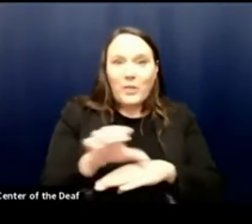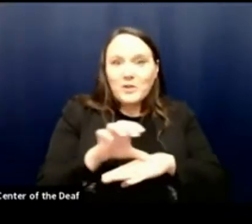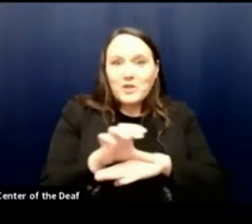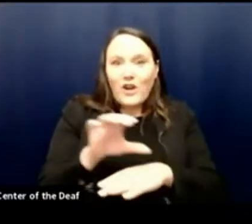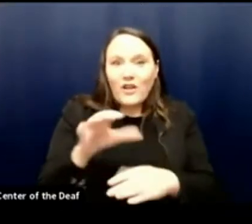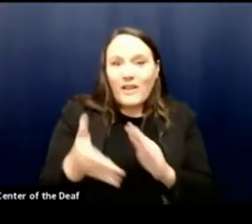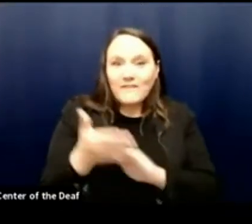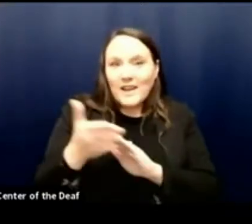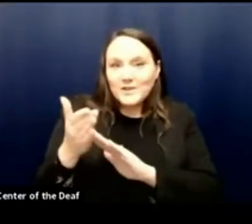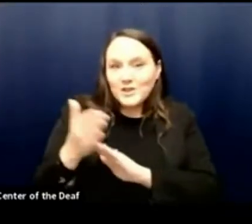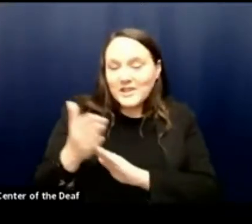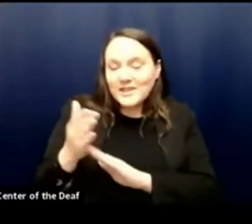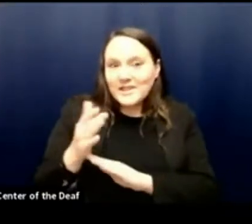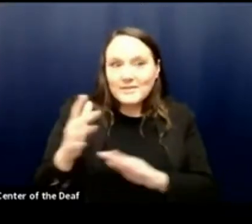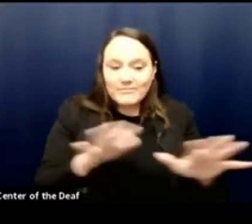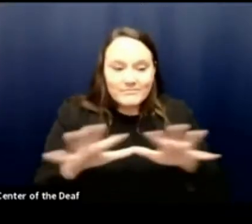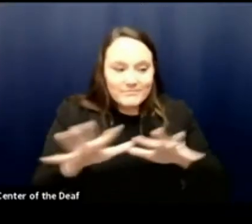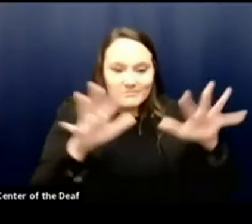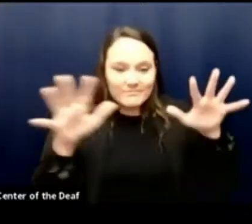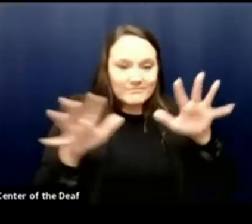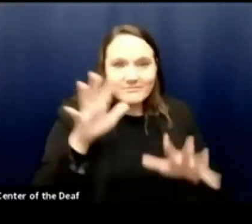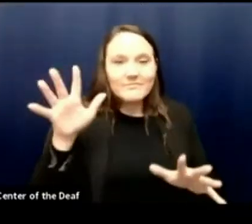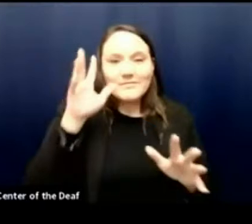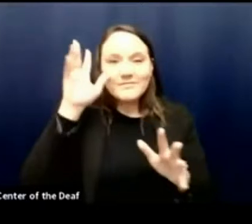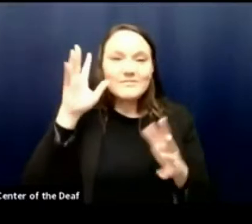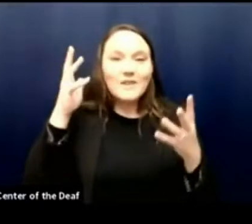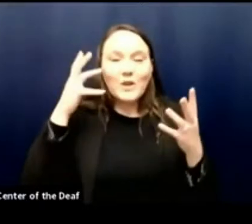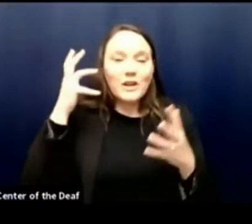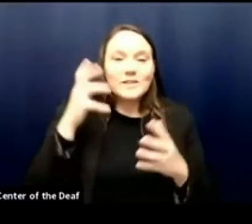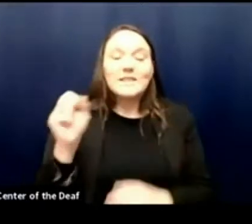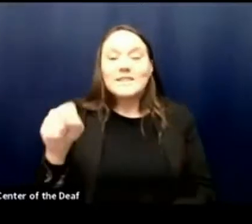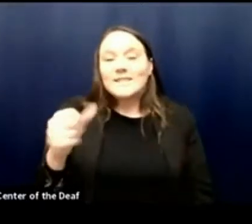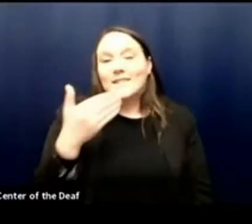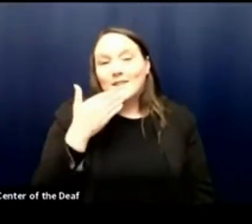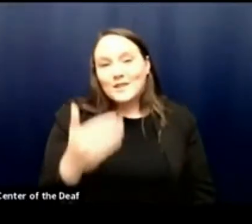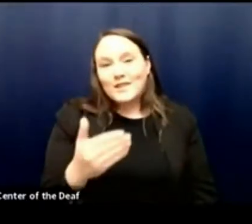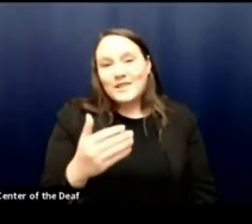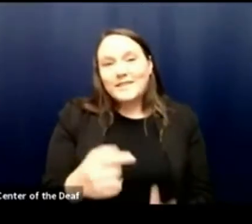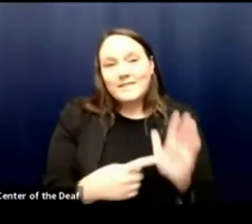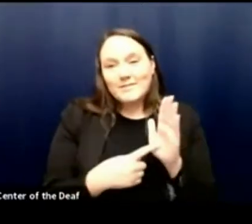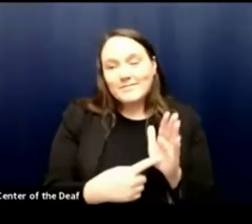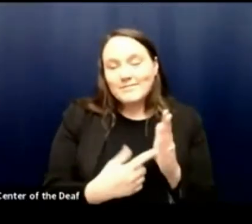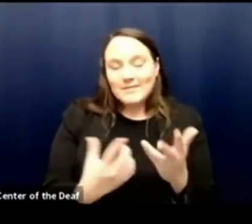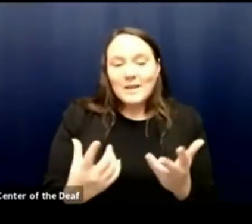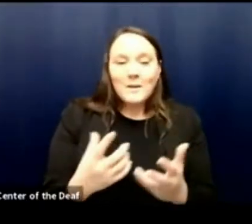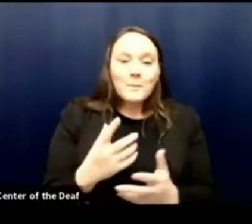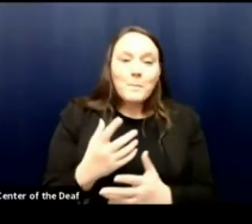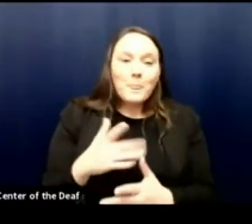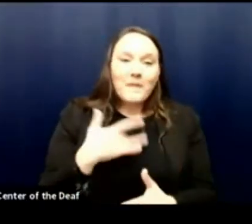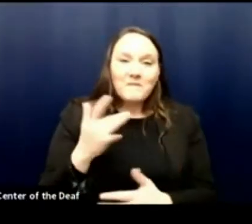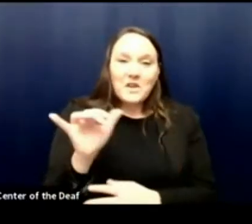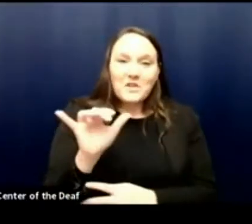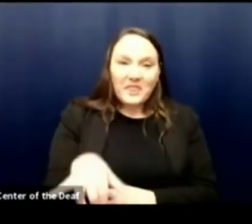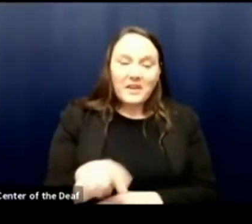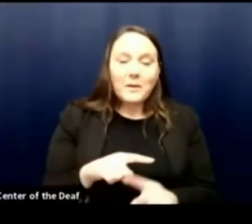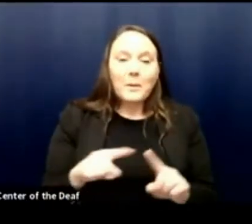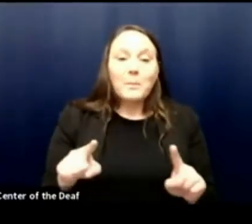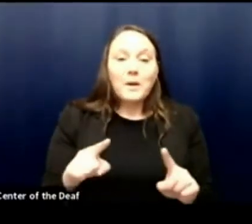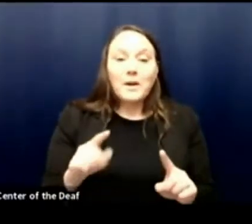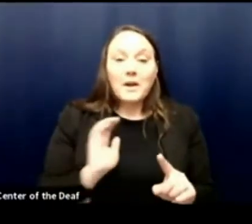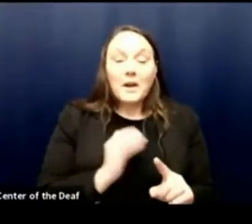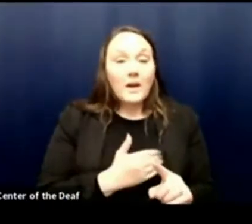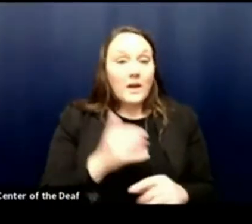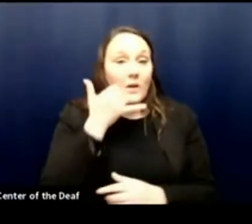That's probably a really good analogy. Probably felt that way. But what I will say about our phone